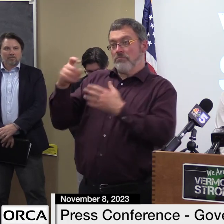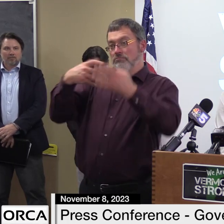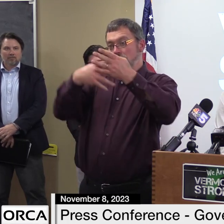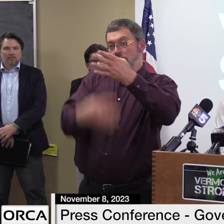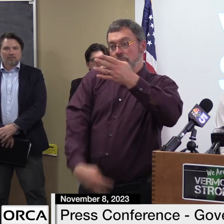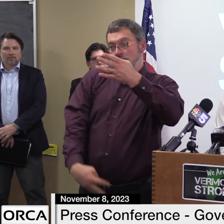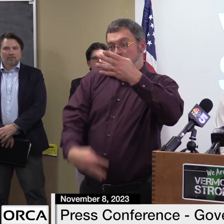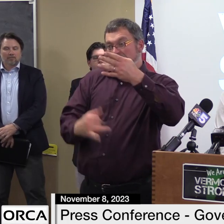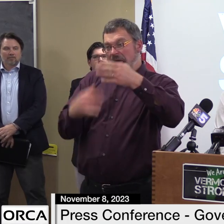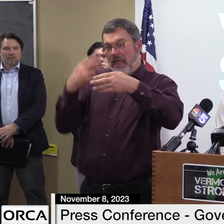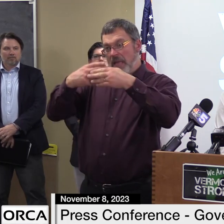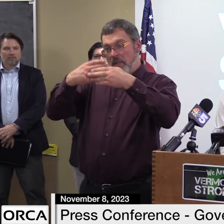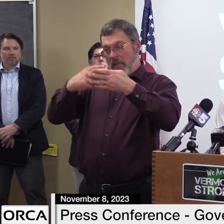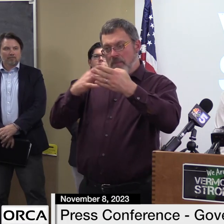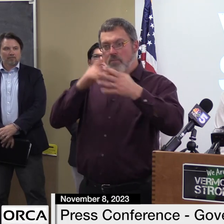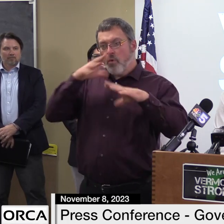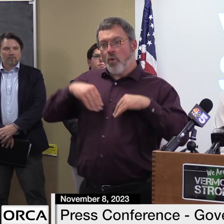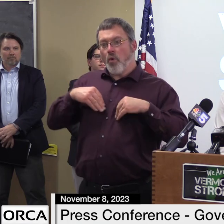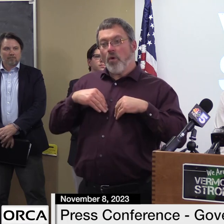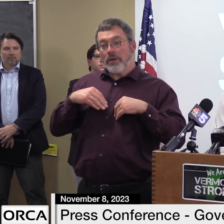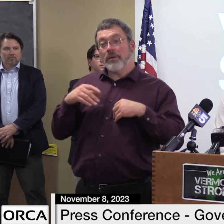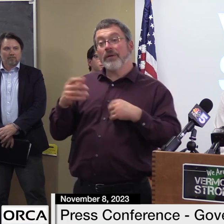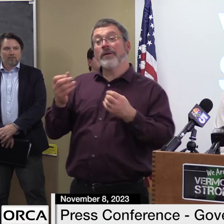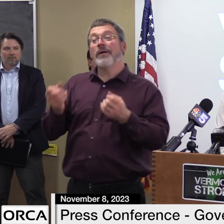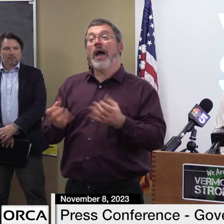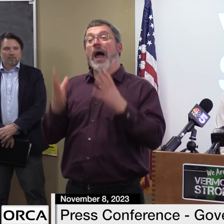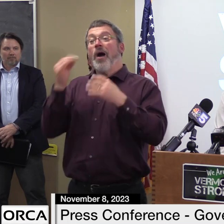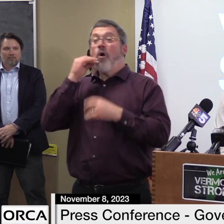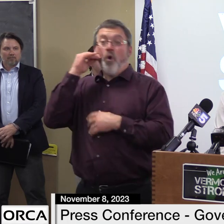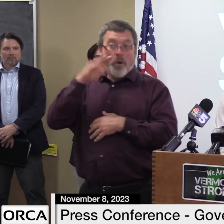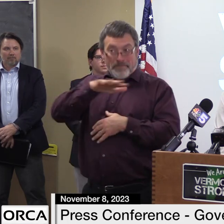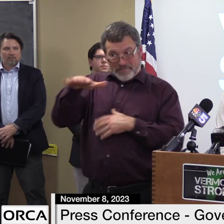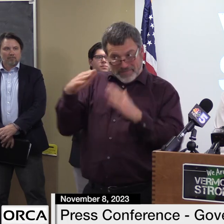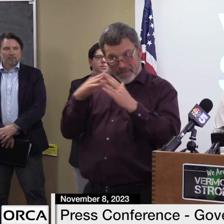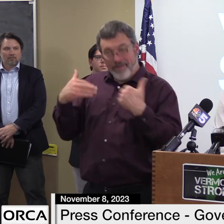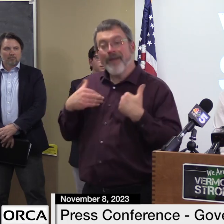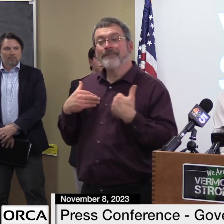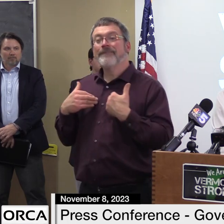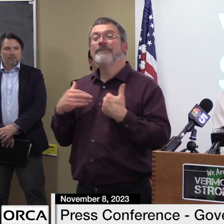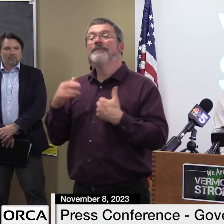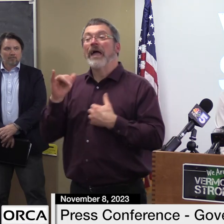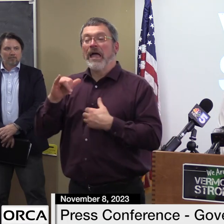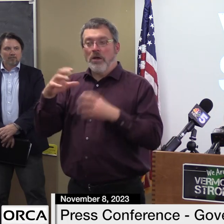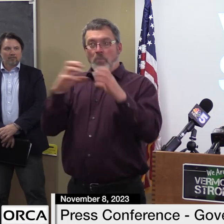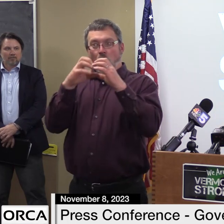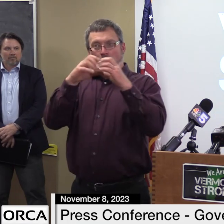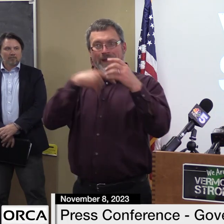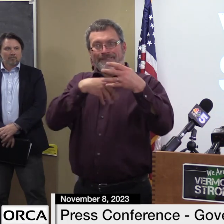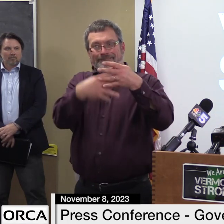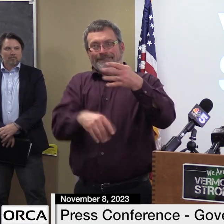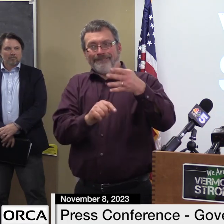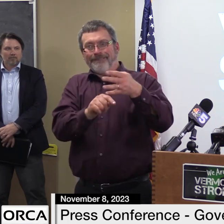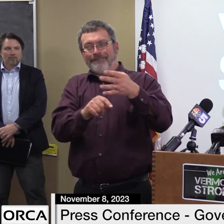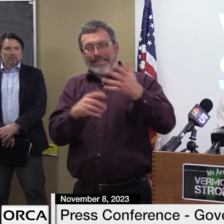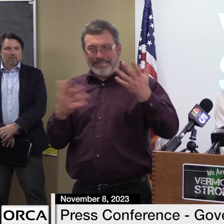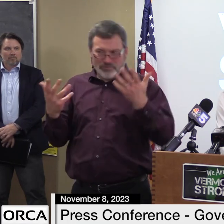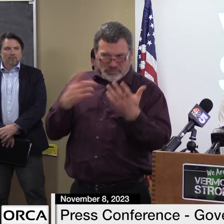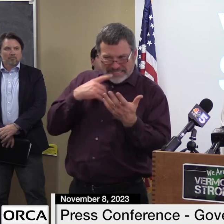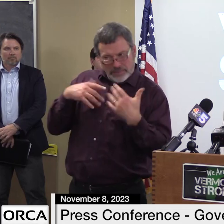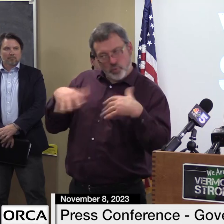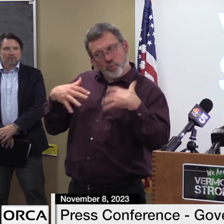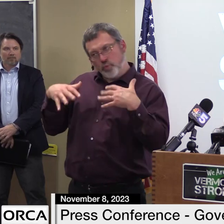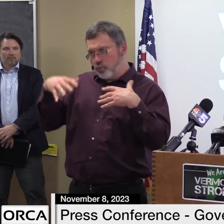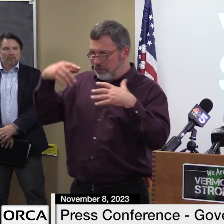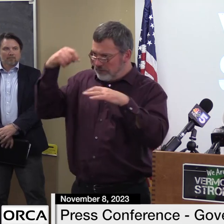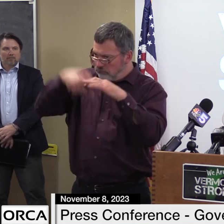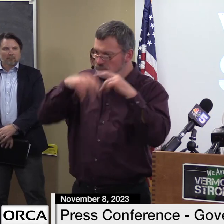homes that would be able to be in that for tax purposes. So it's but